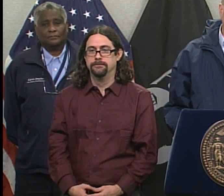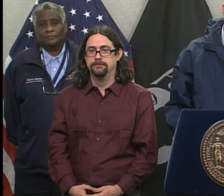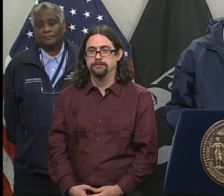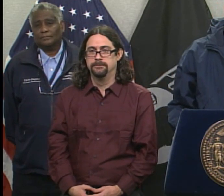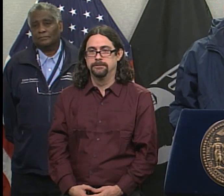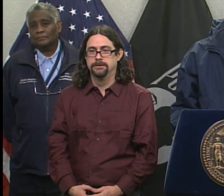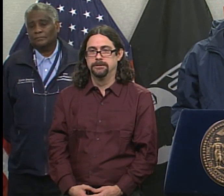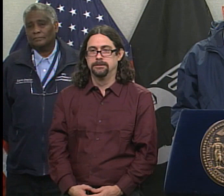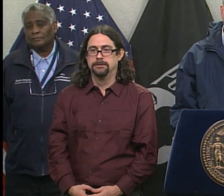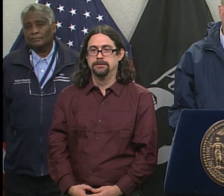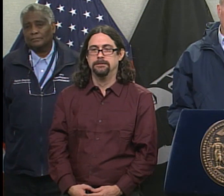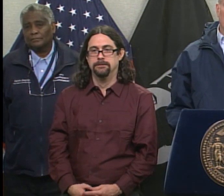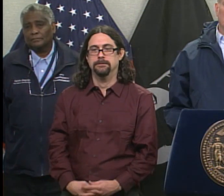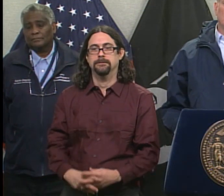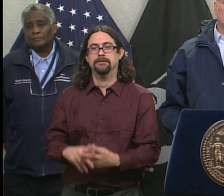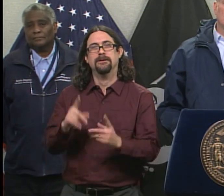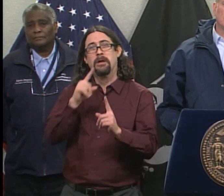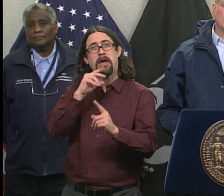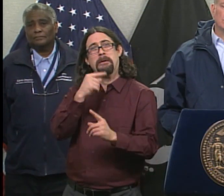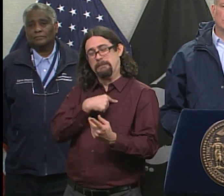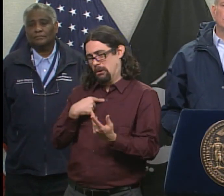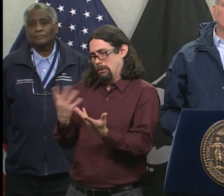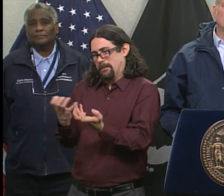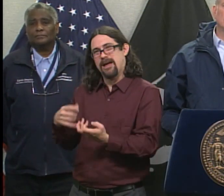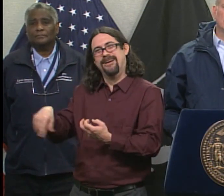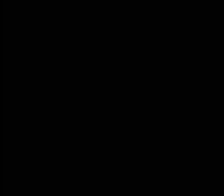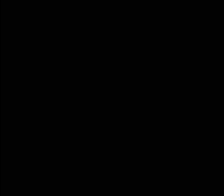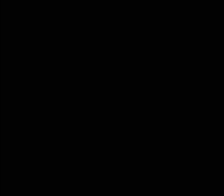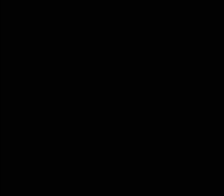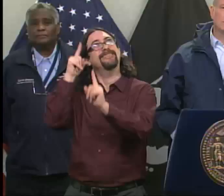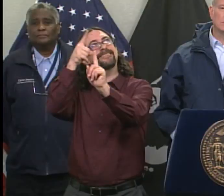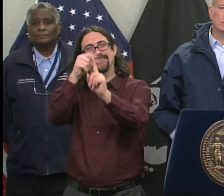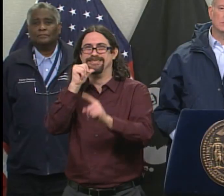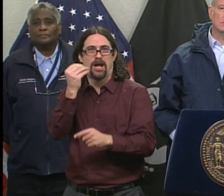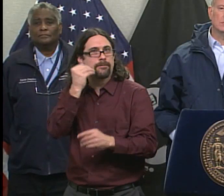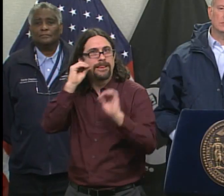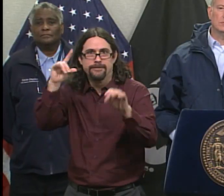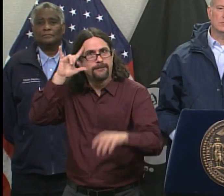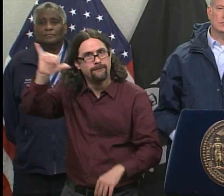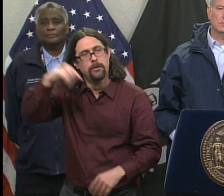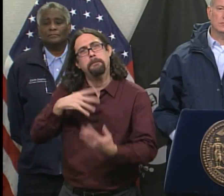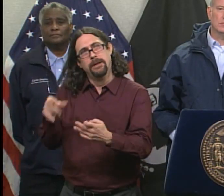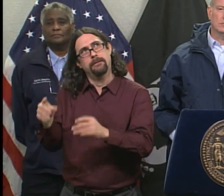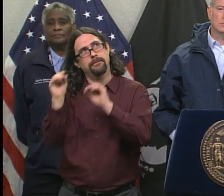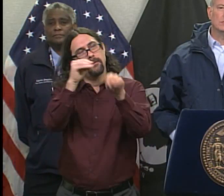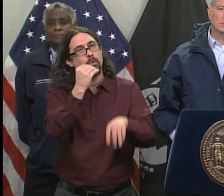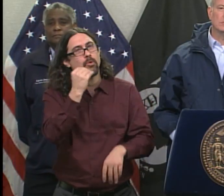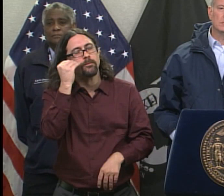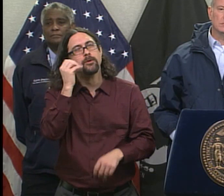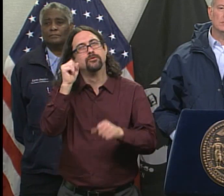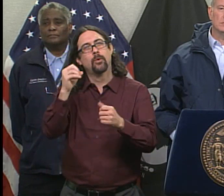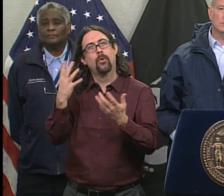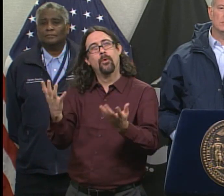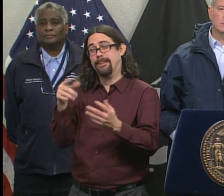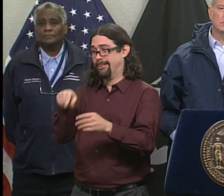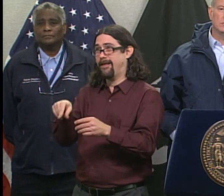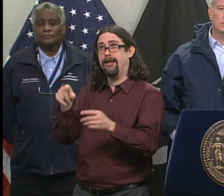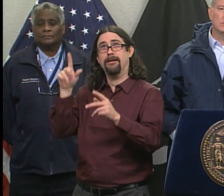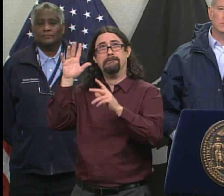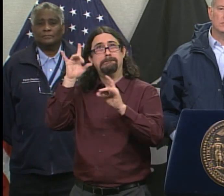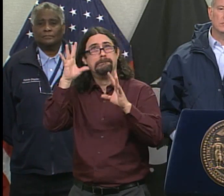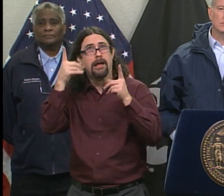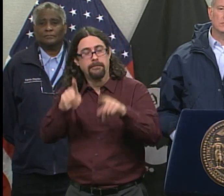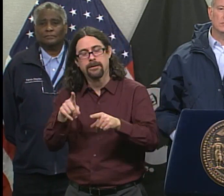Mayor, you mentioned Queens and you want to see more done in Queens. Queens has been a snow removal challenge going back to Mayor Lindsay. It happened